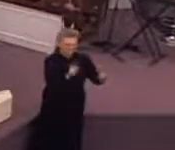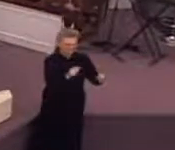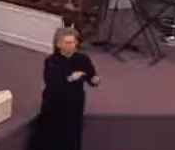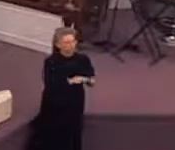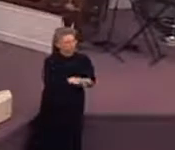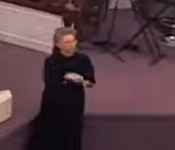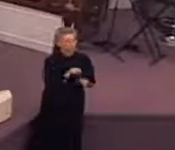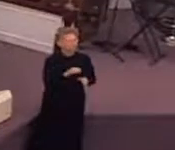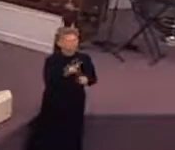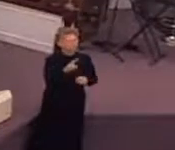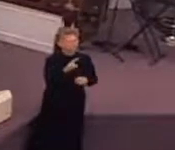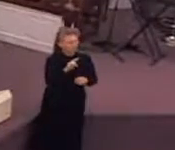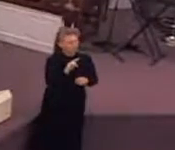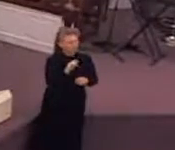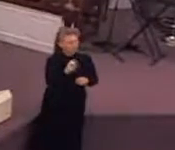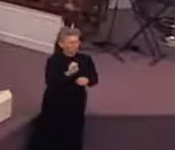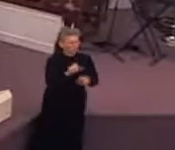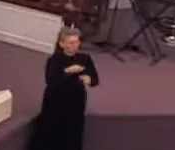that tonight, folks.